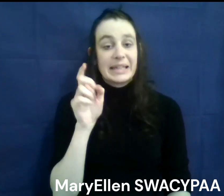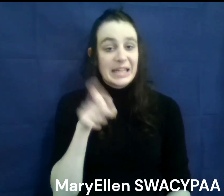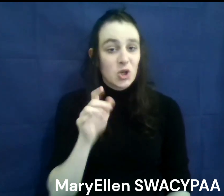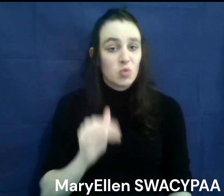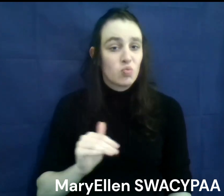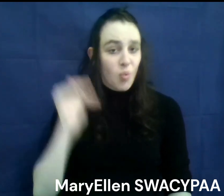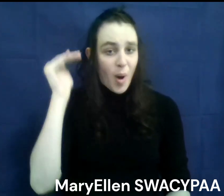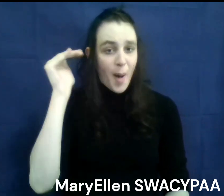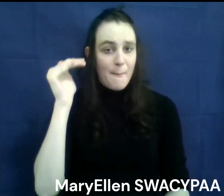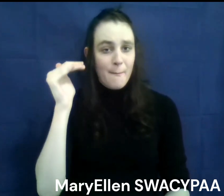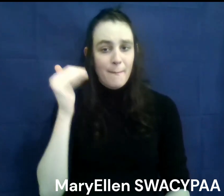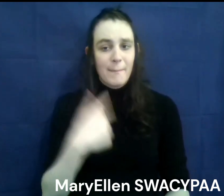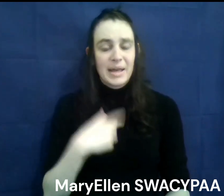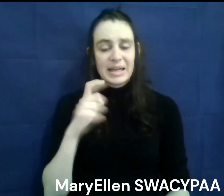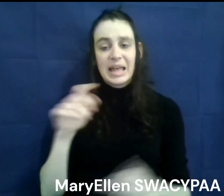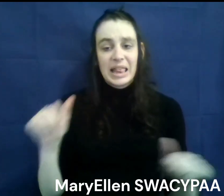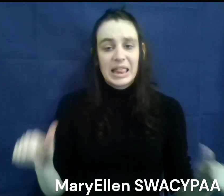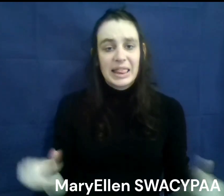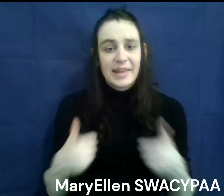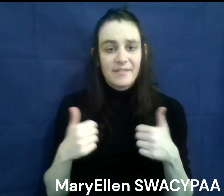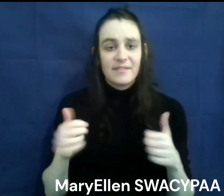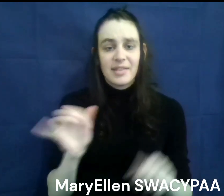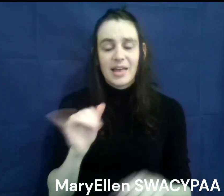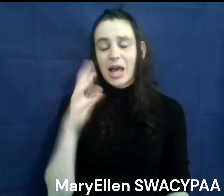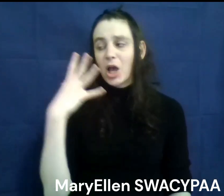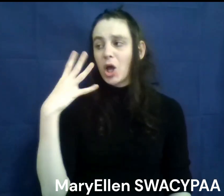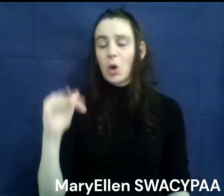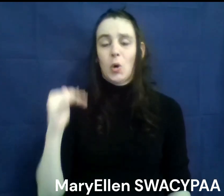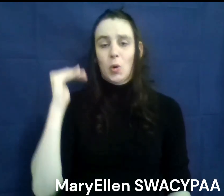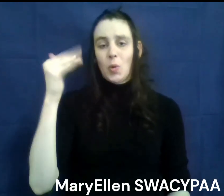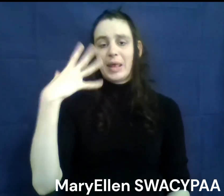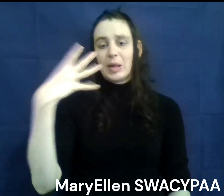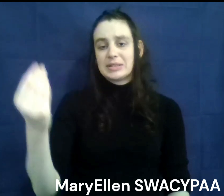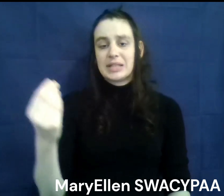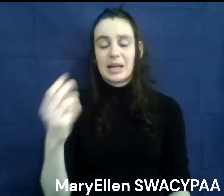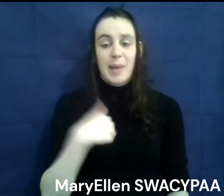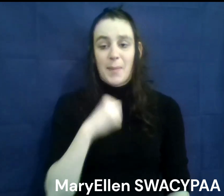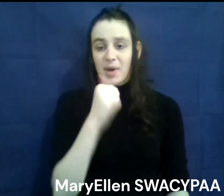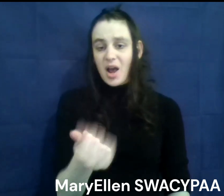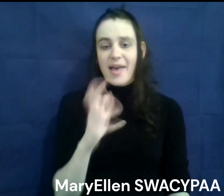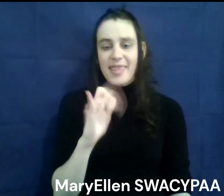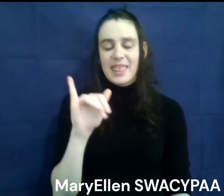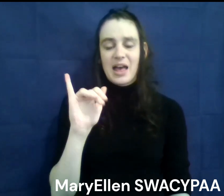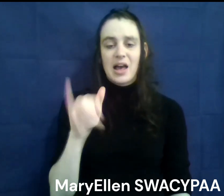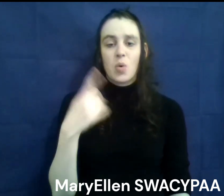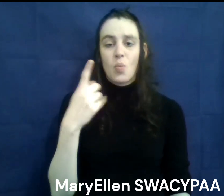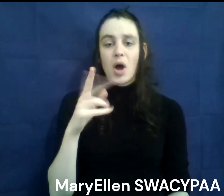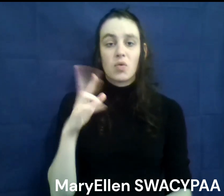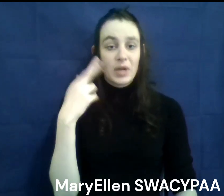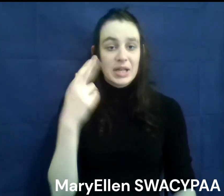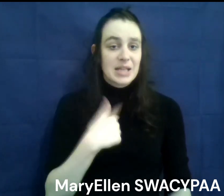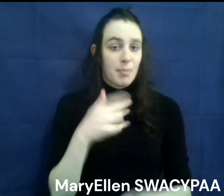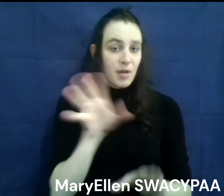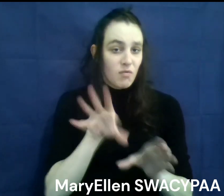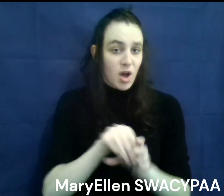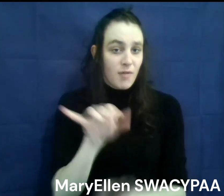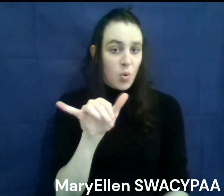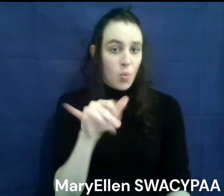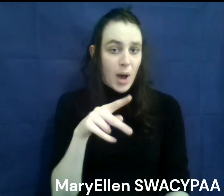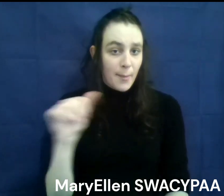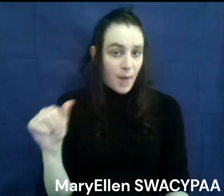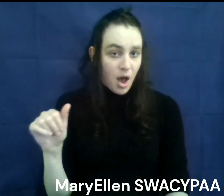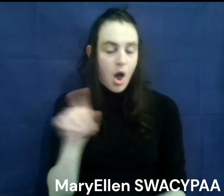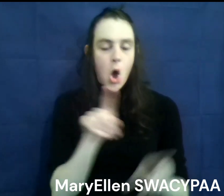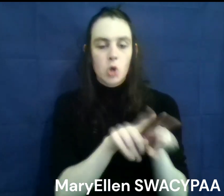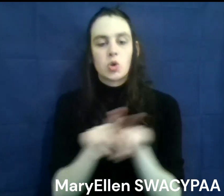have looked like an adult on the outside, but I'm not. And it's one of the reasons I'm involved in our SWACYPAA is because it's also young at heart.